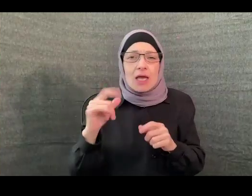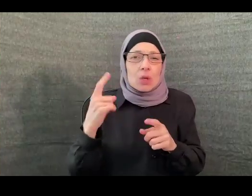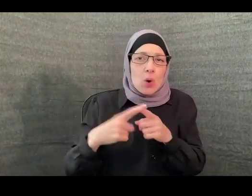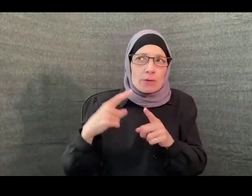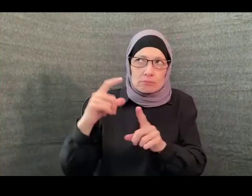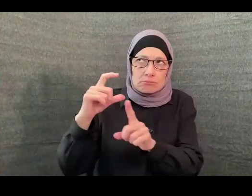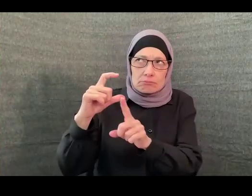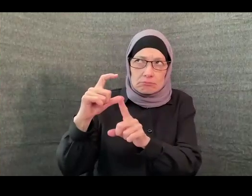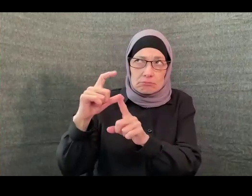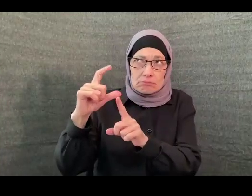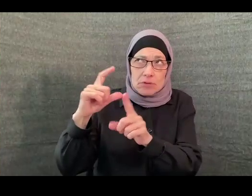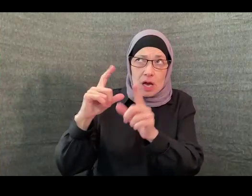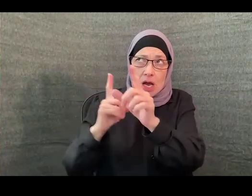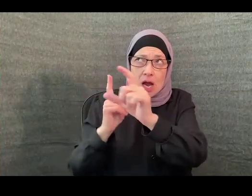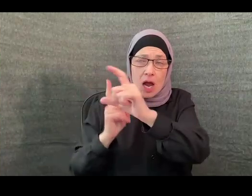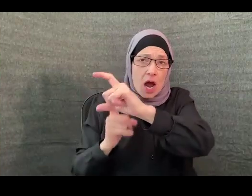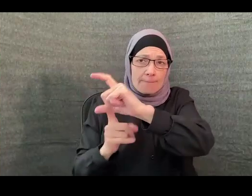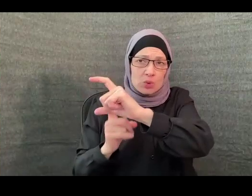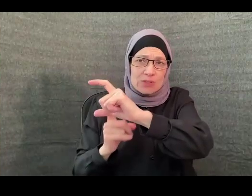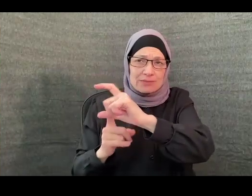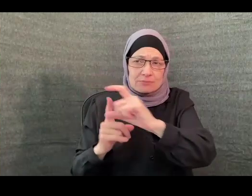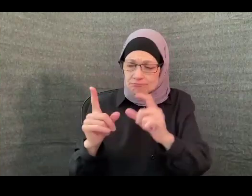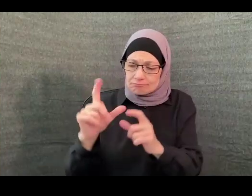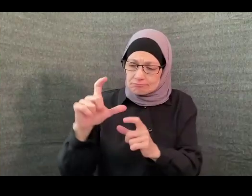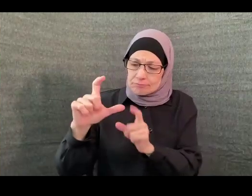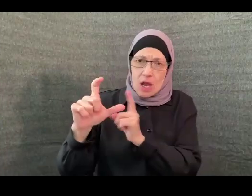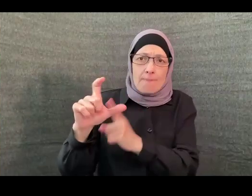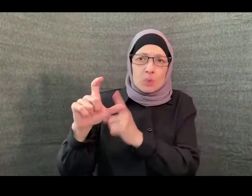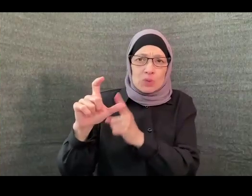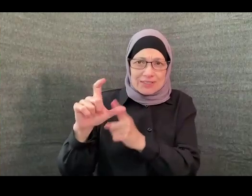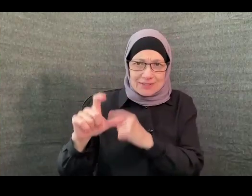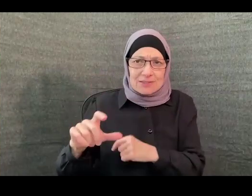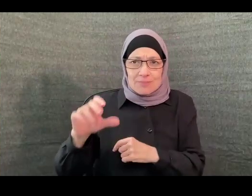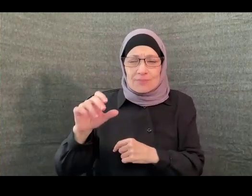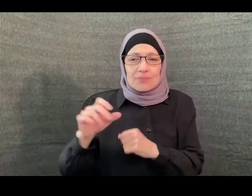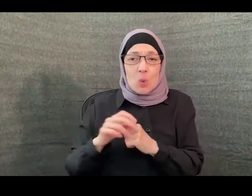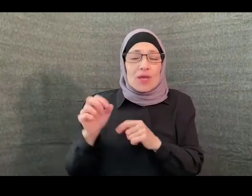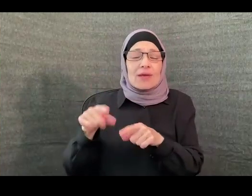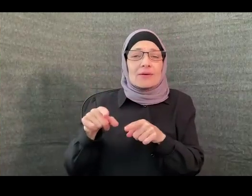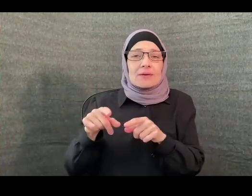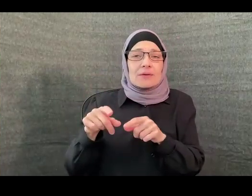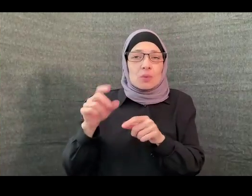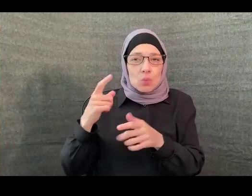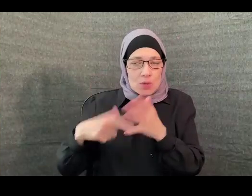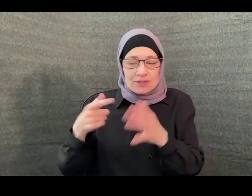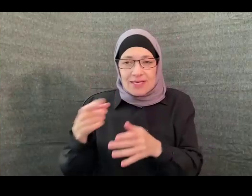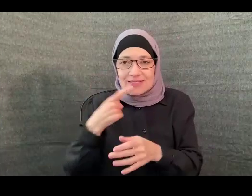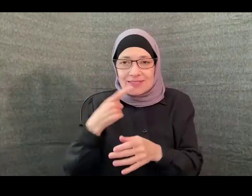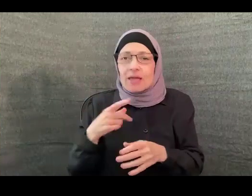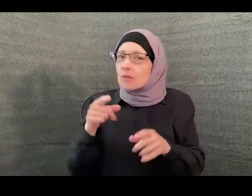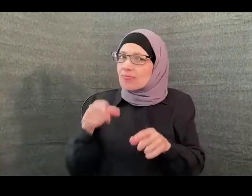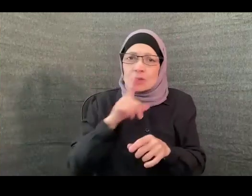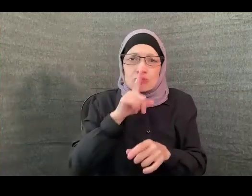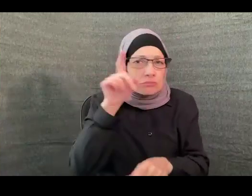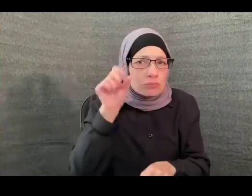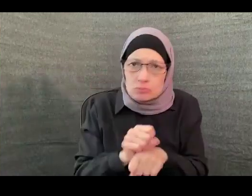believer, this is as true as we believe we can speak. This is as